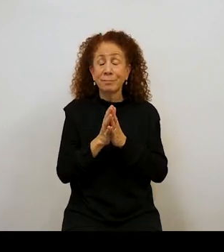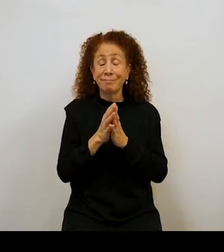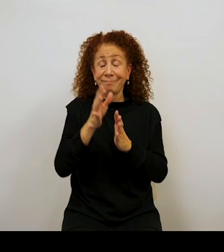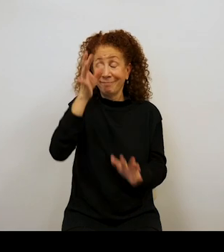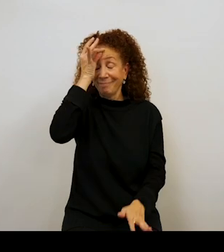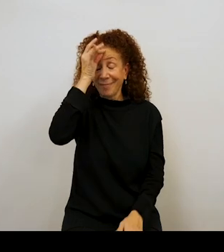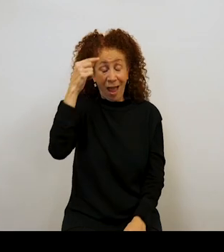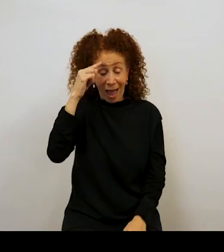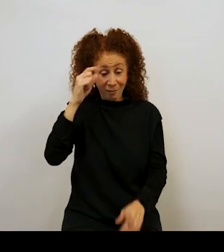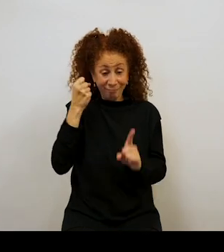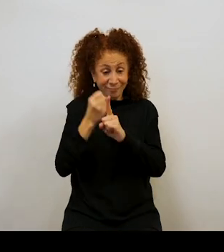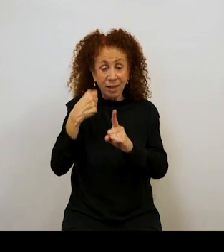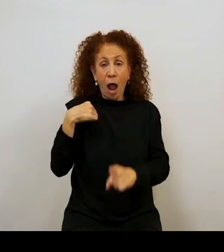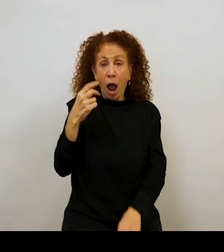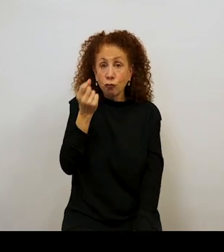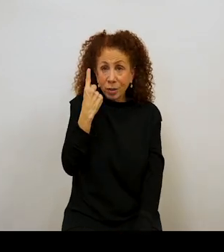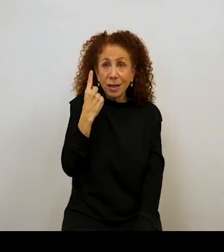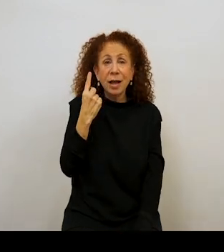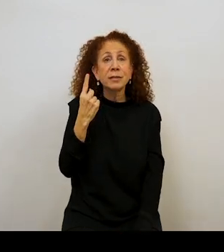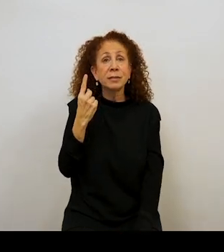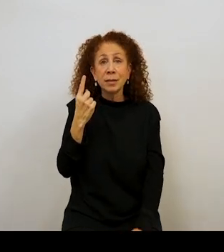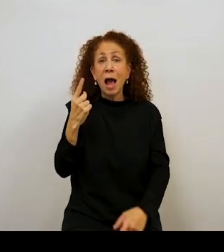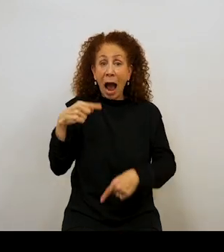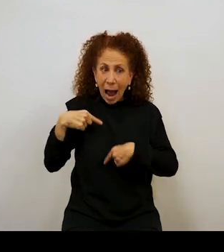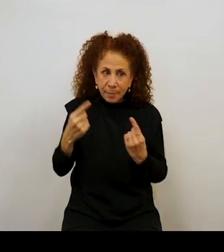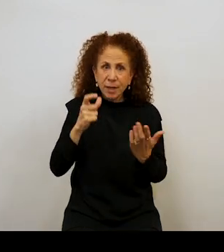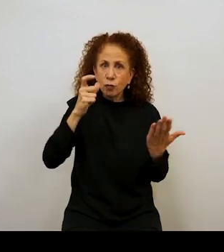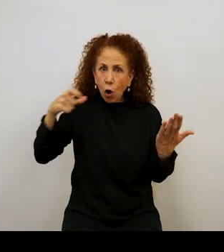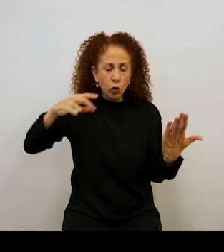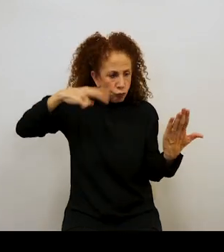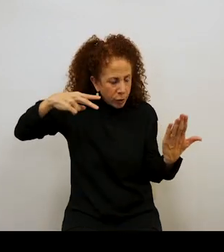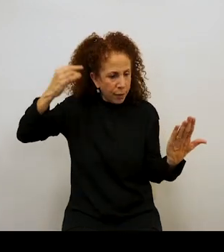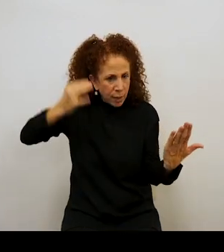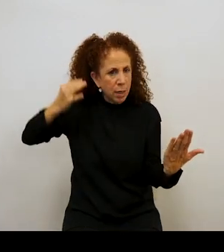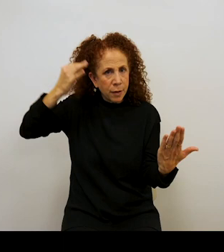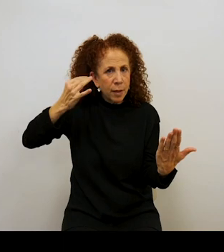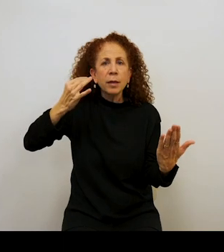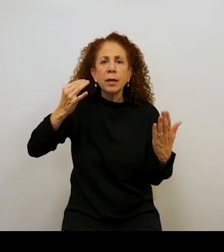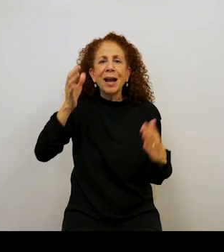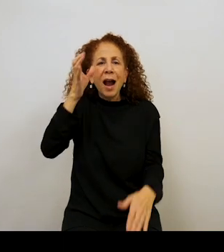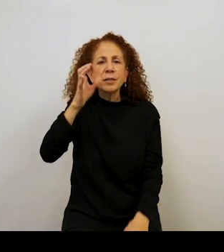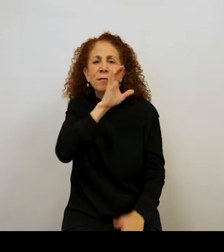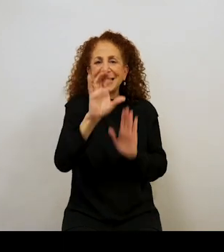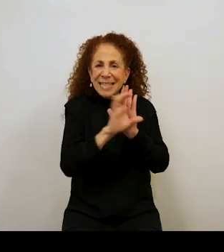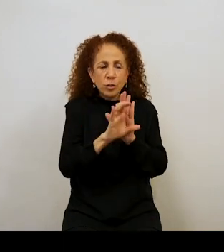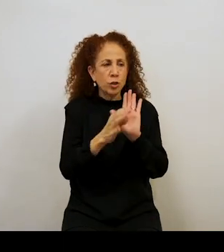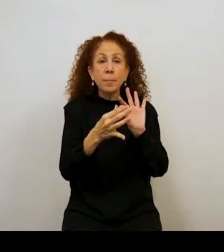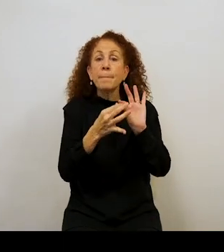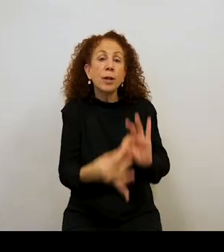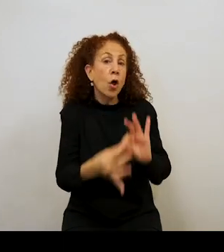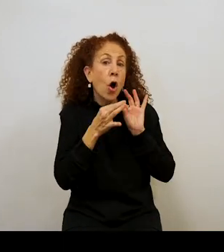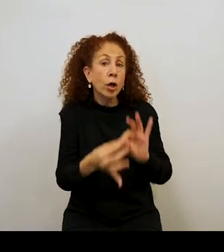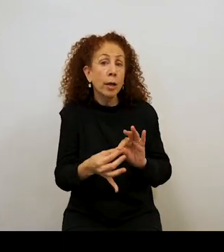suddenly realizing that I had been reading these articles and thinking about it and questions around citizenship and belonging and what happens